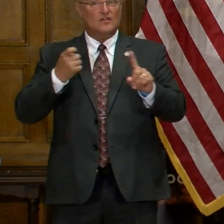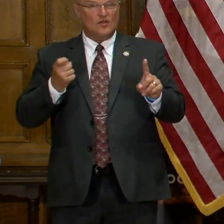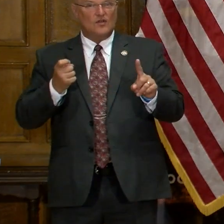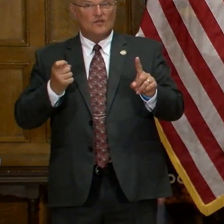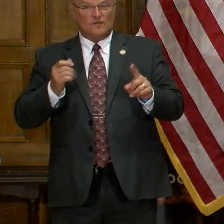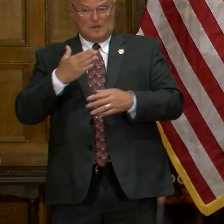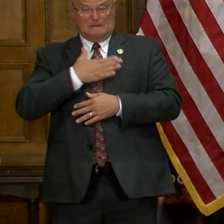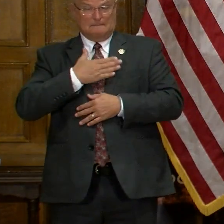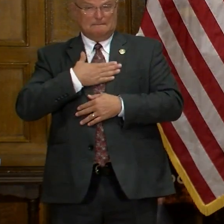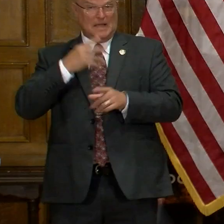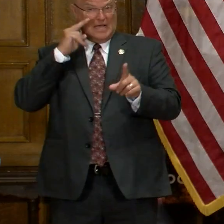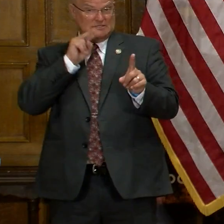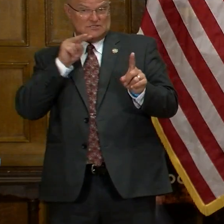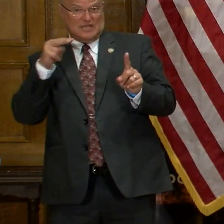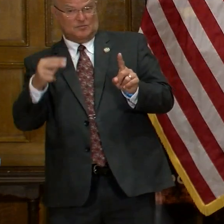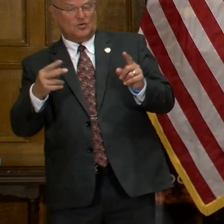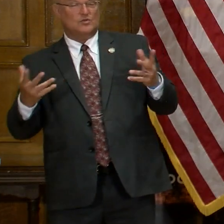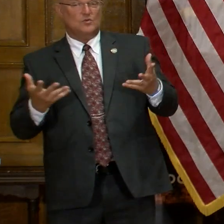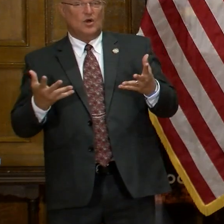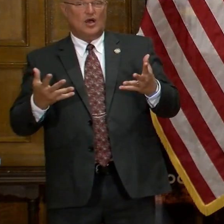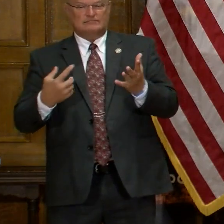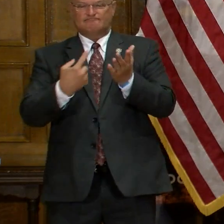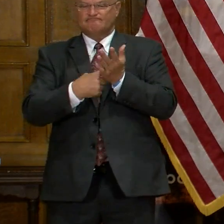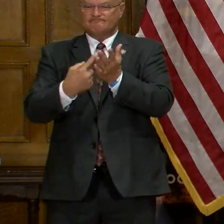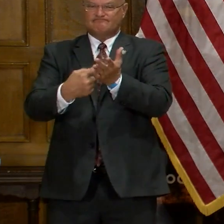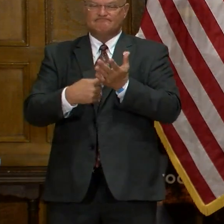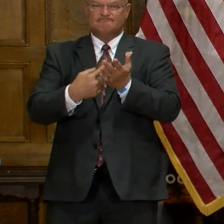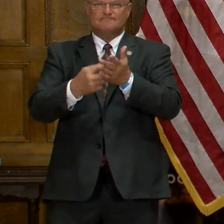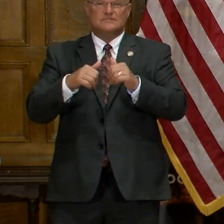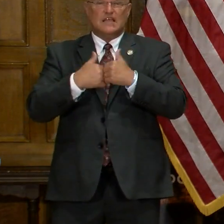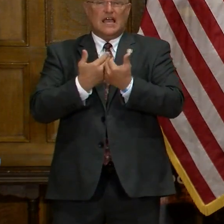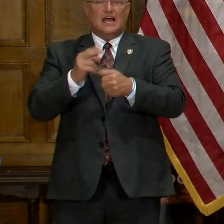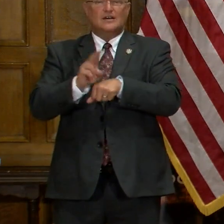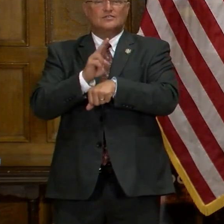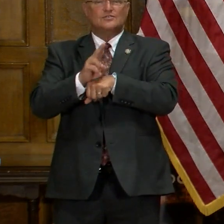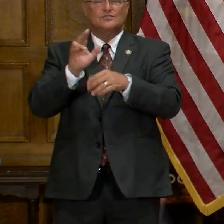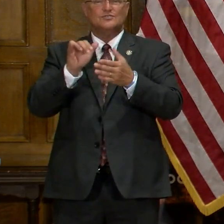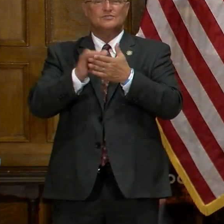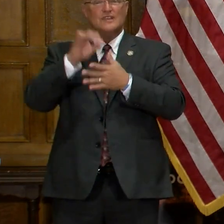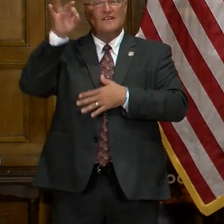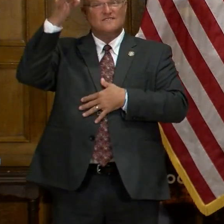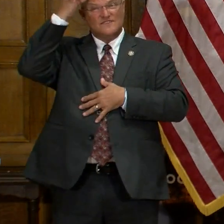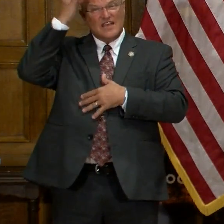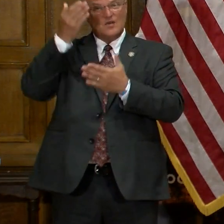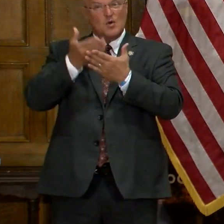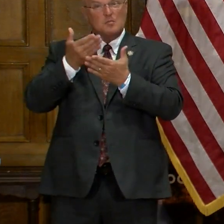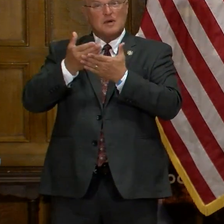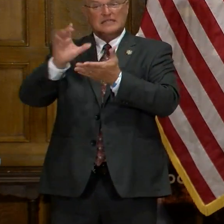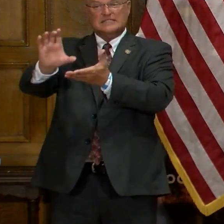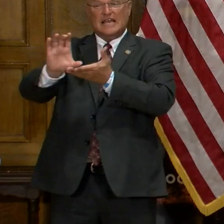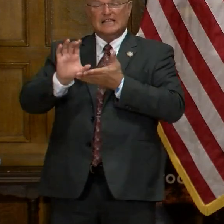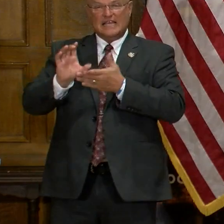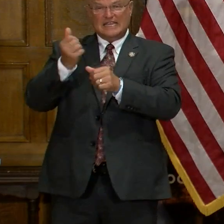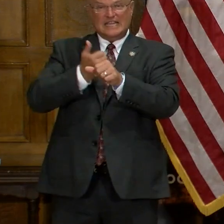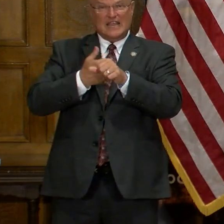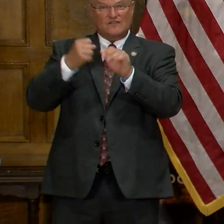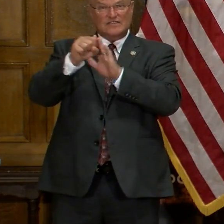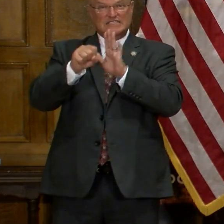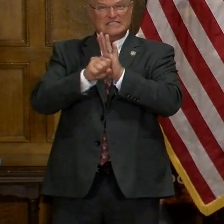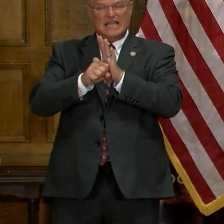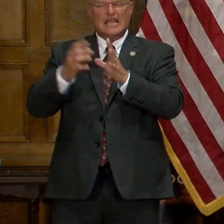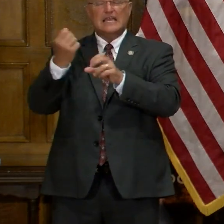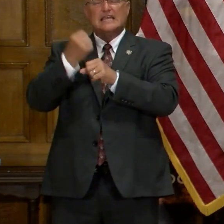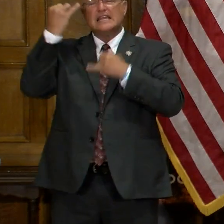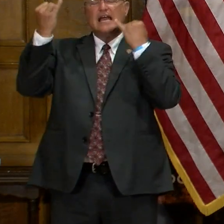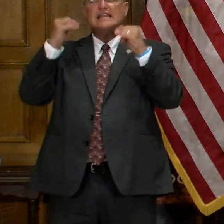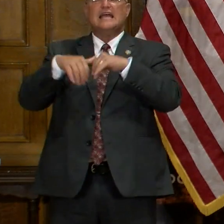from my standpoint, is discussions as to how to use the federal money that's allocated to each state and getting